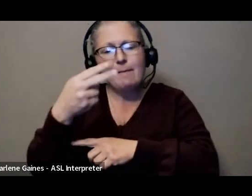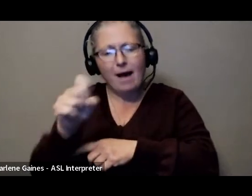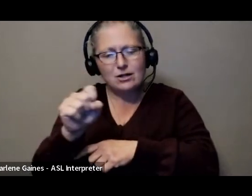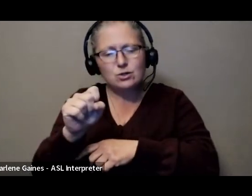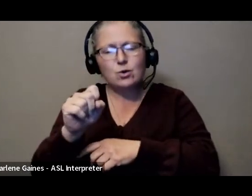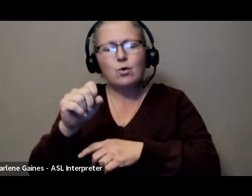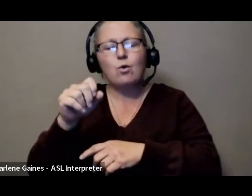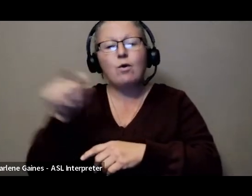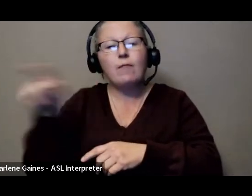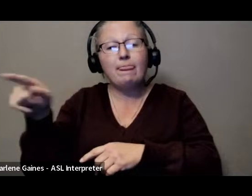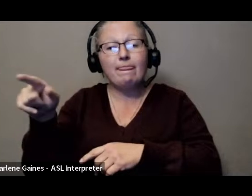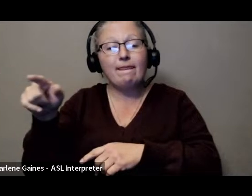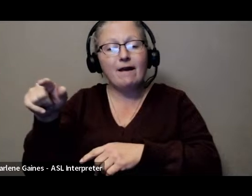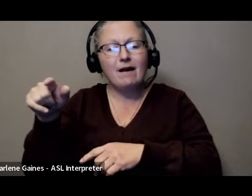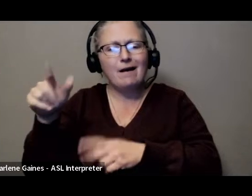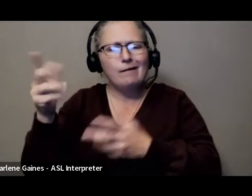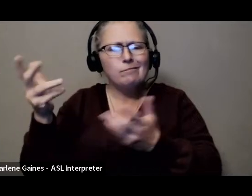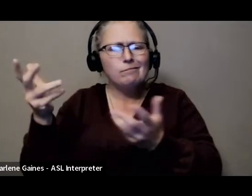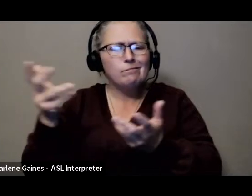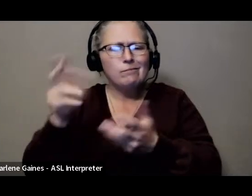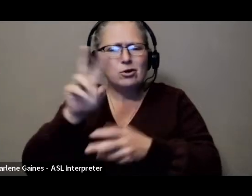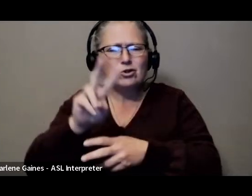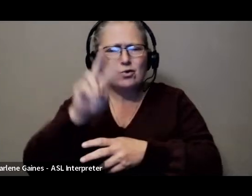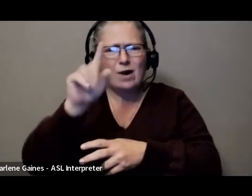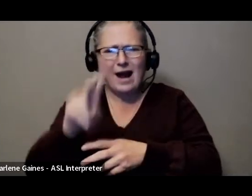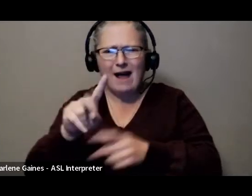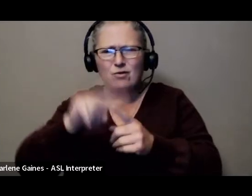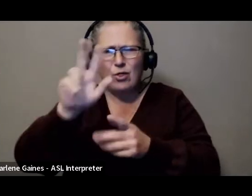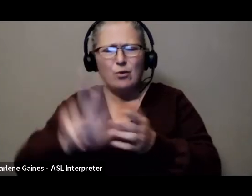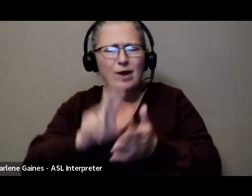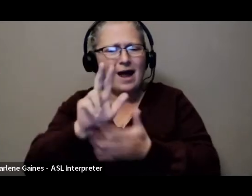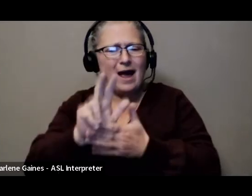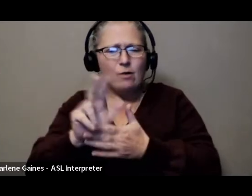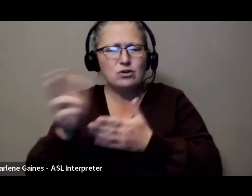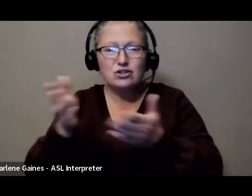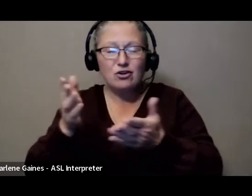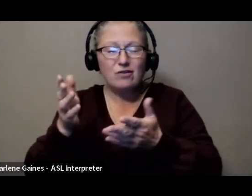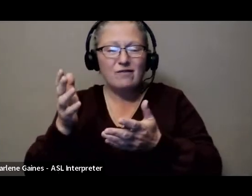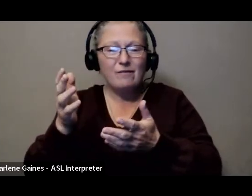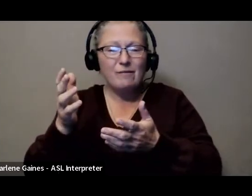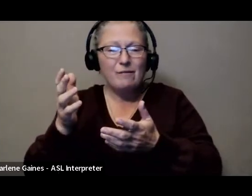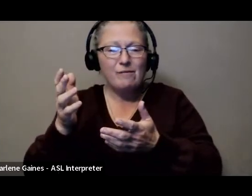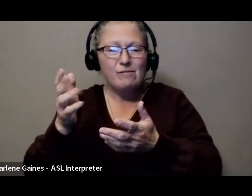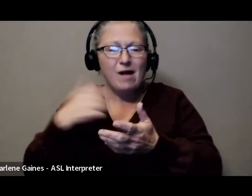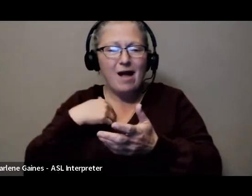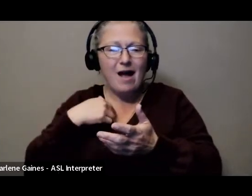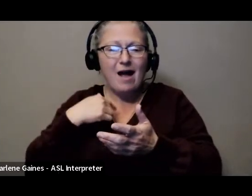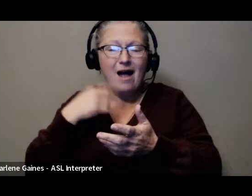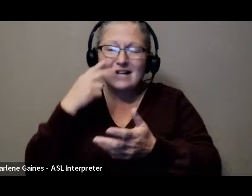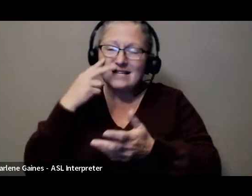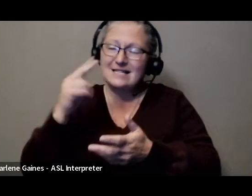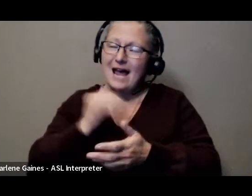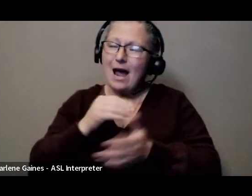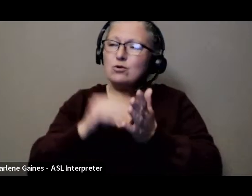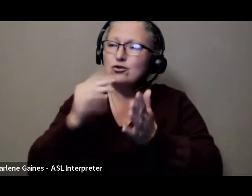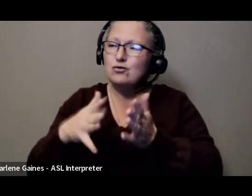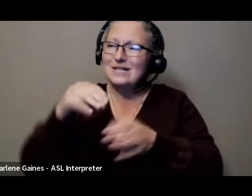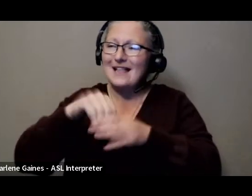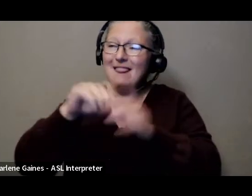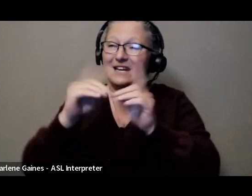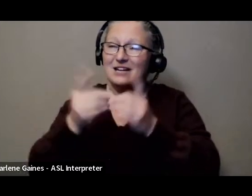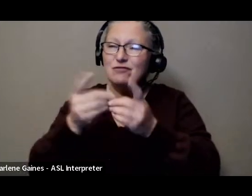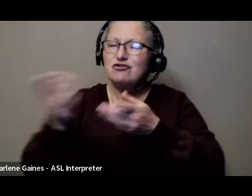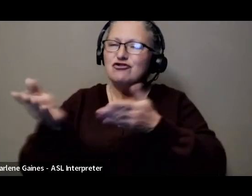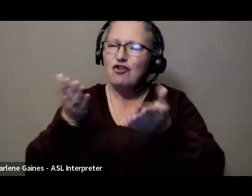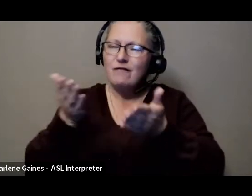too. They served for, I want to say, 2.5 to 3 hours. It's just, it warms my heart to see our students within our district